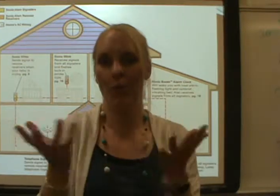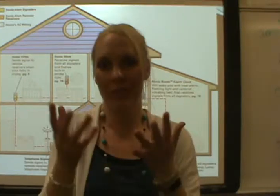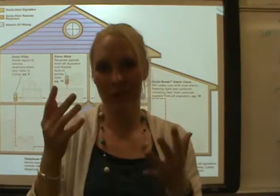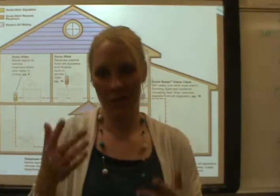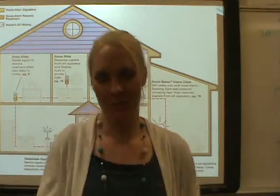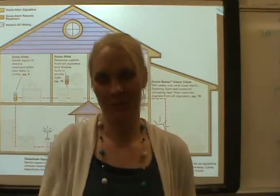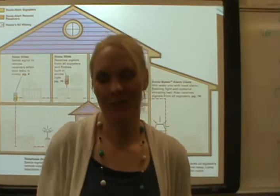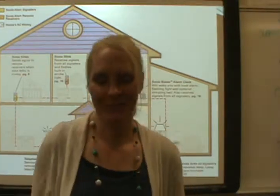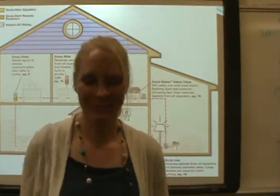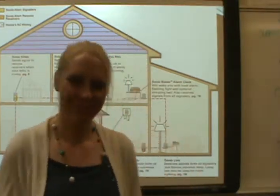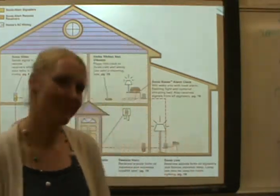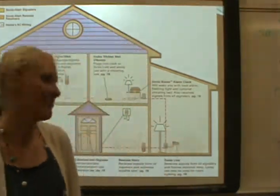the alarm is for.